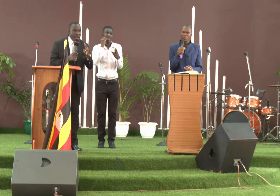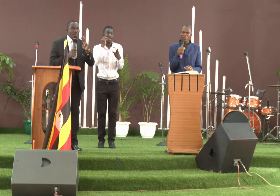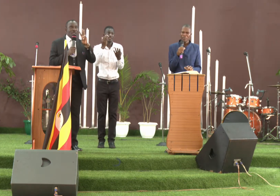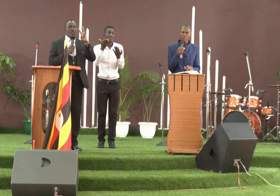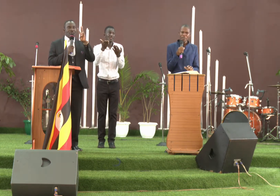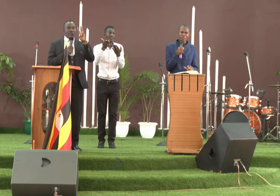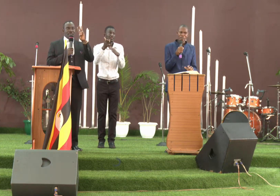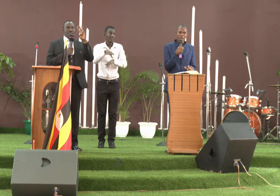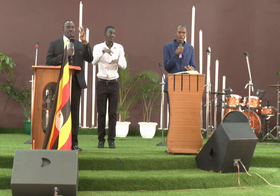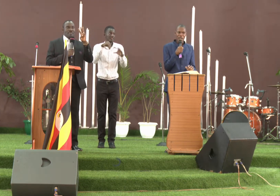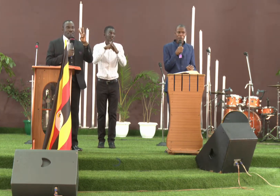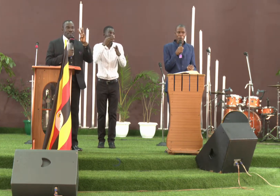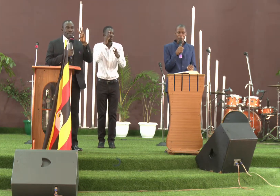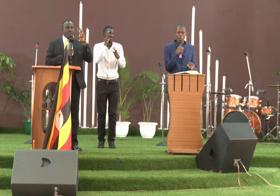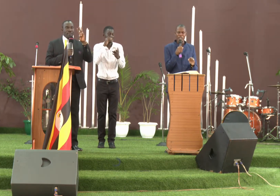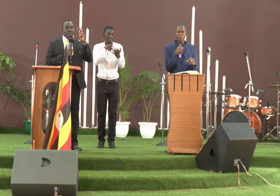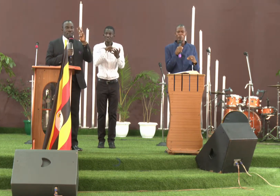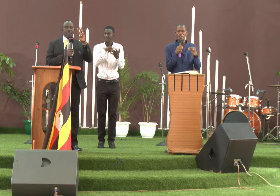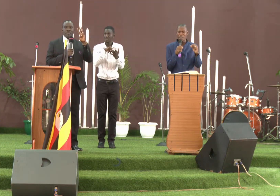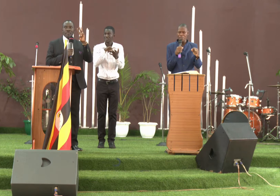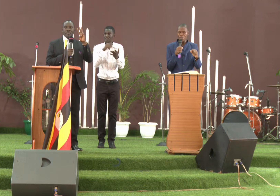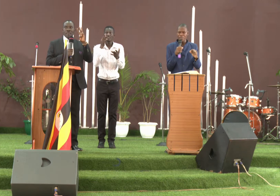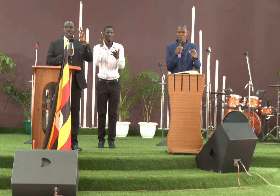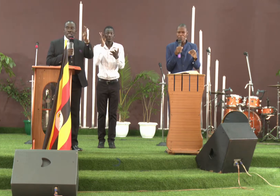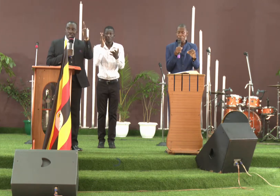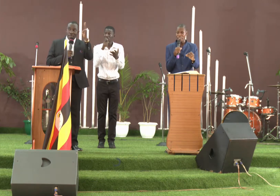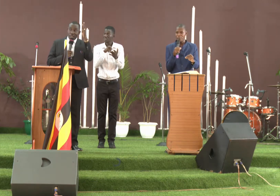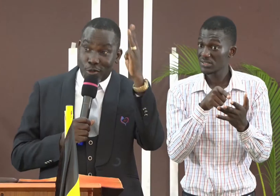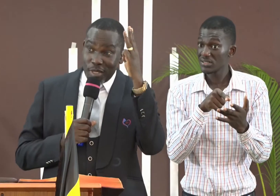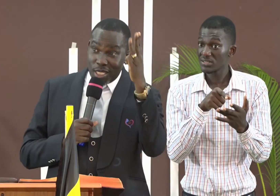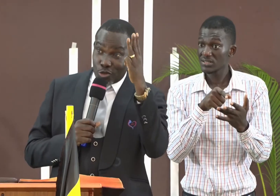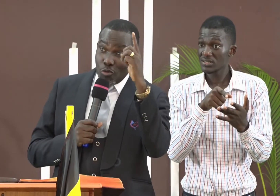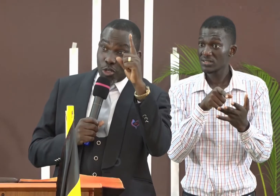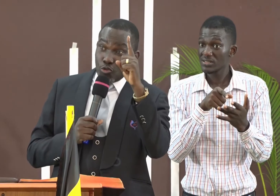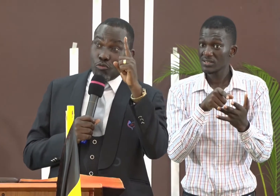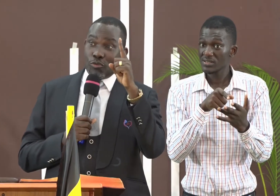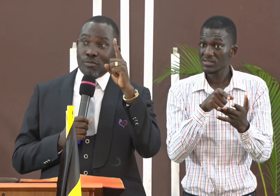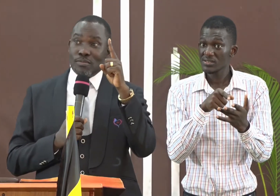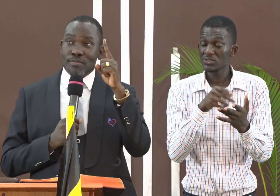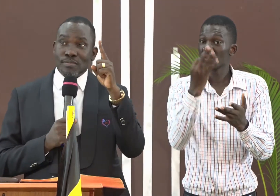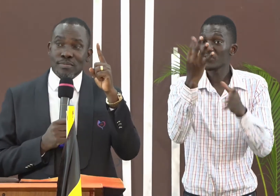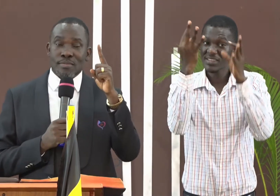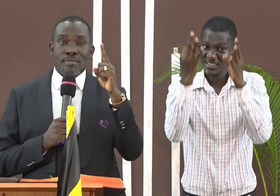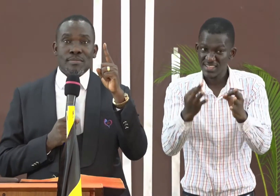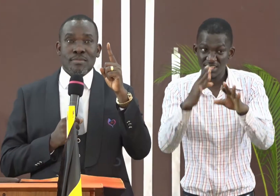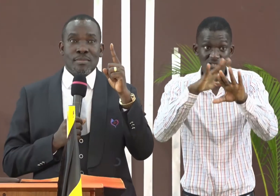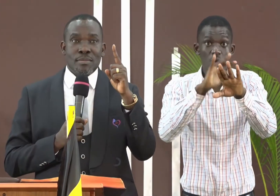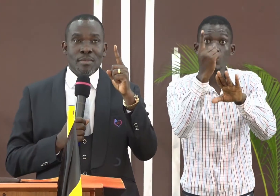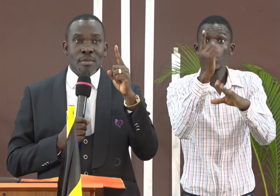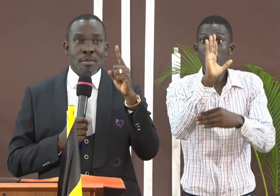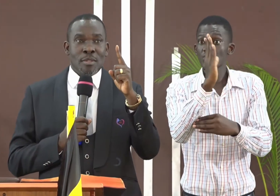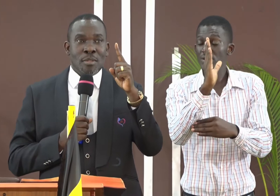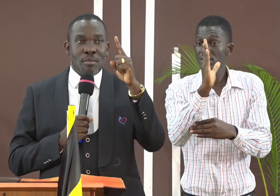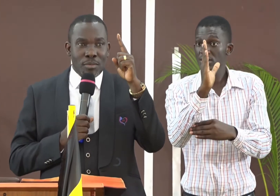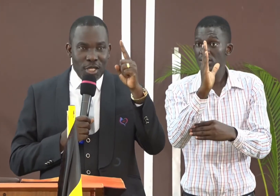okufa mu ekyo ekibala. And he also ate of death through ebintu bisatu mu muti gumu. Three things from